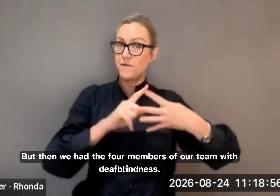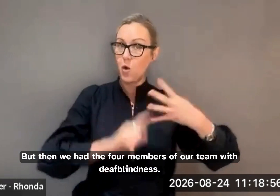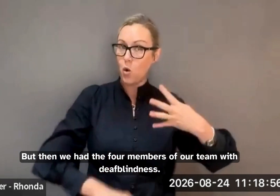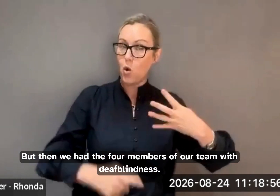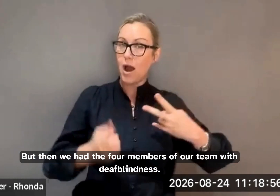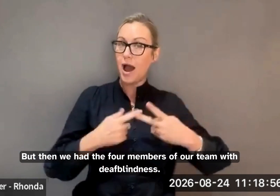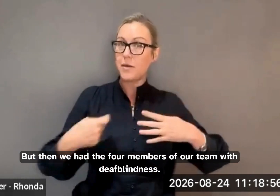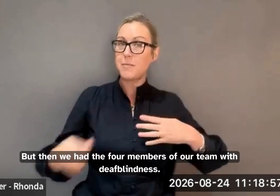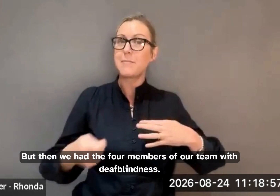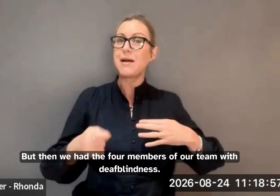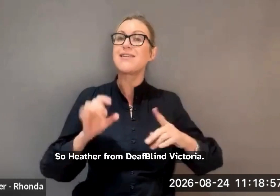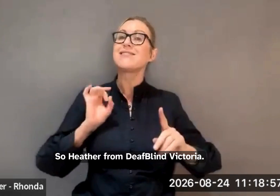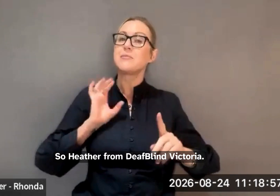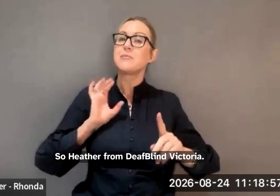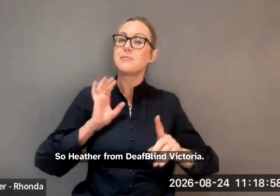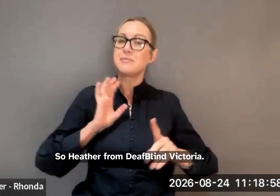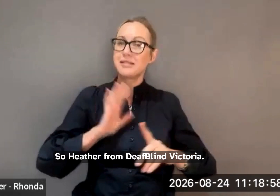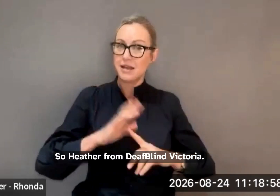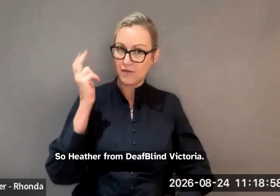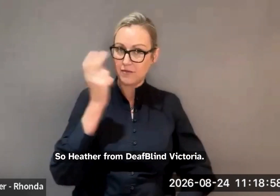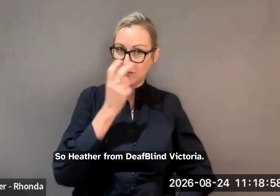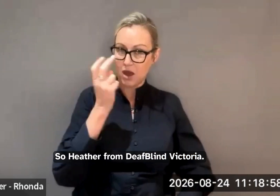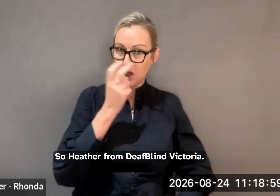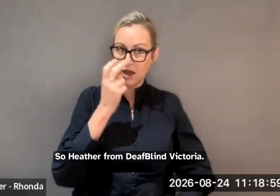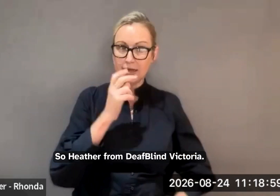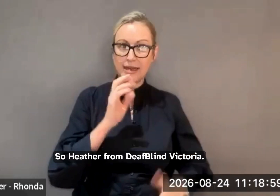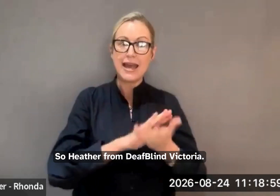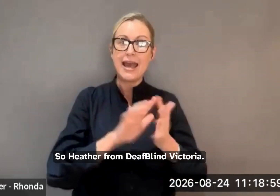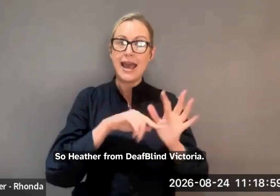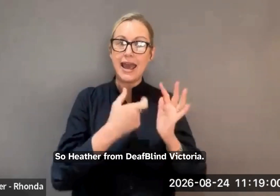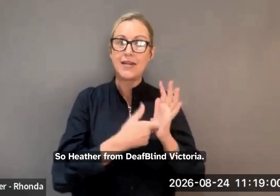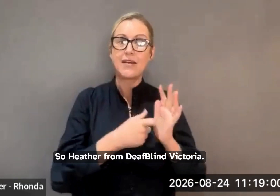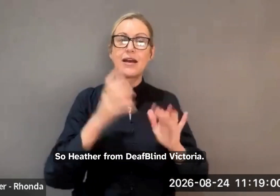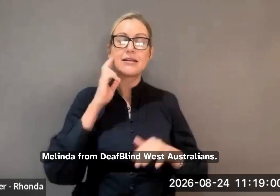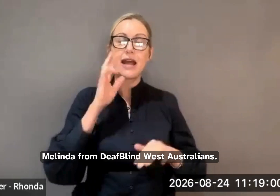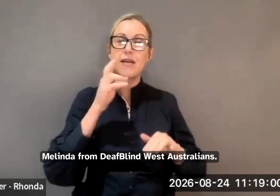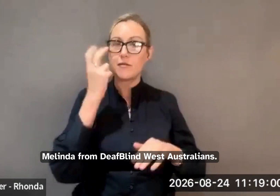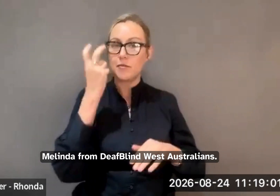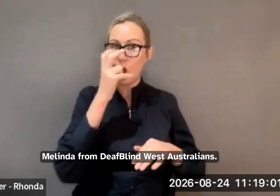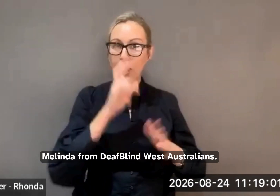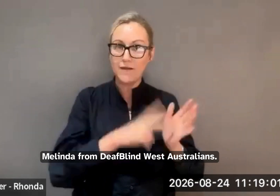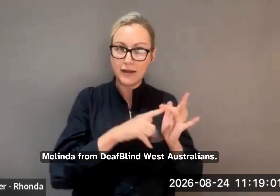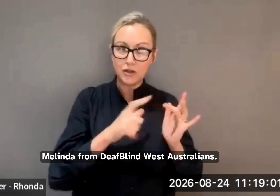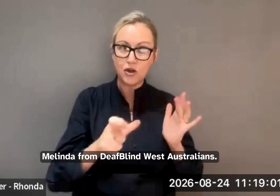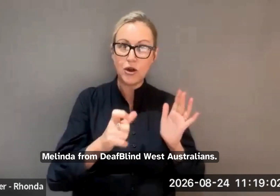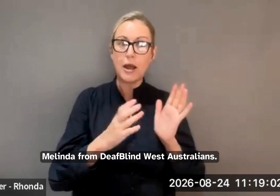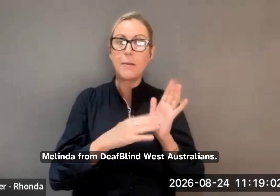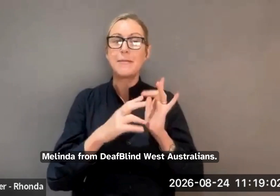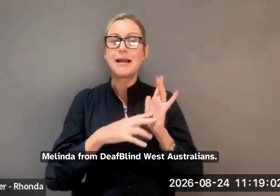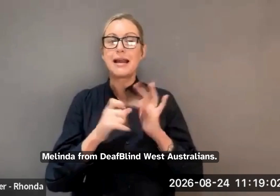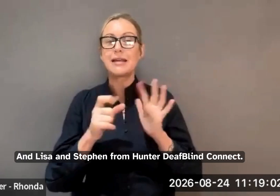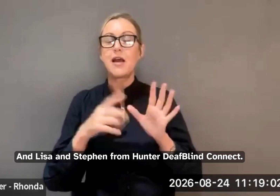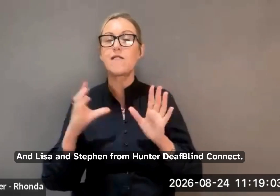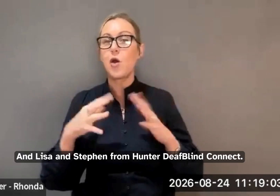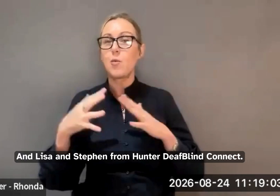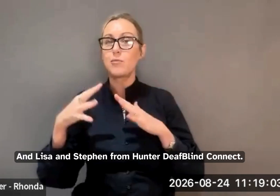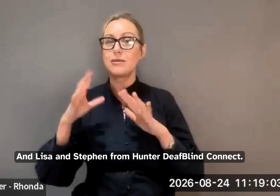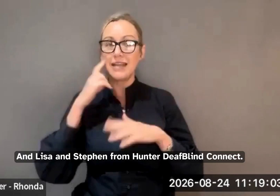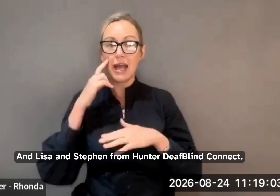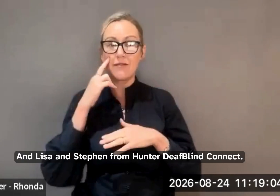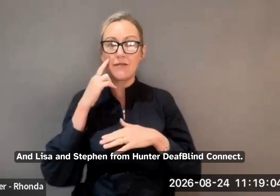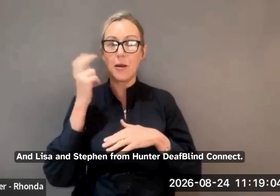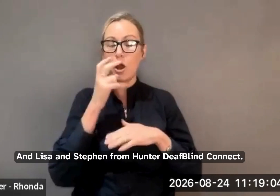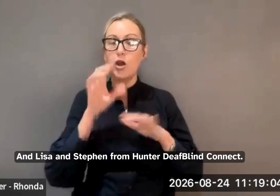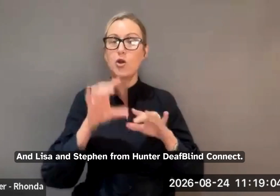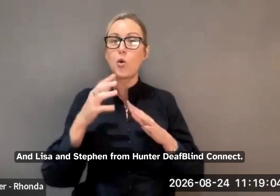team with deaf blindness. So Heather from Deafblind Victoria, Melinda from Deafblind West Australians,